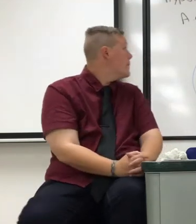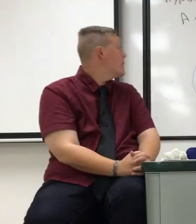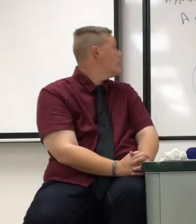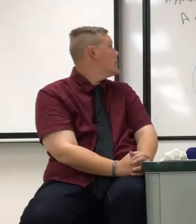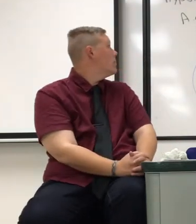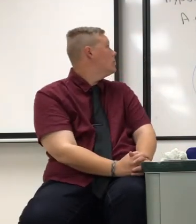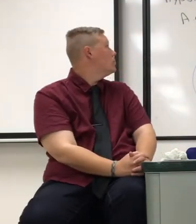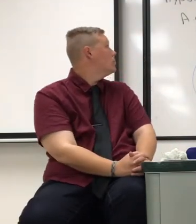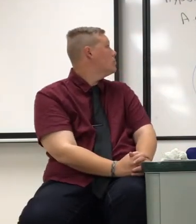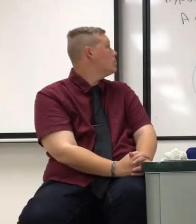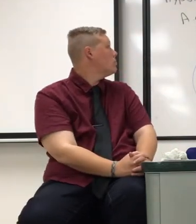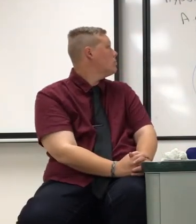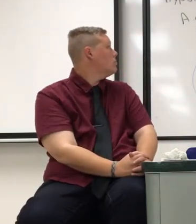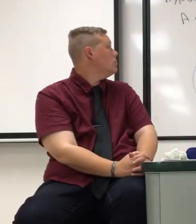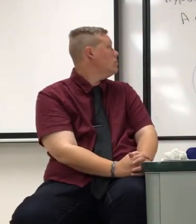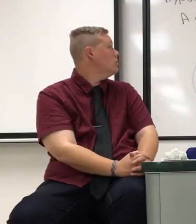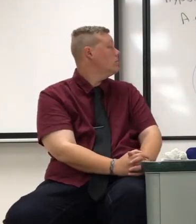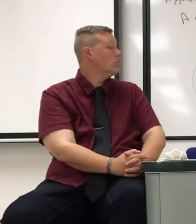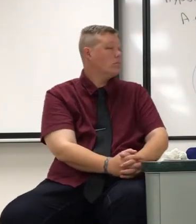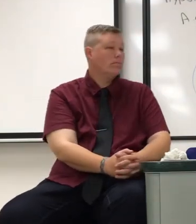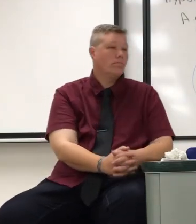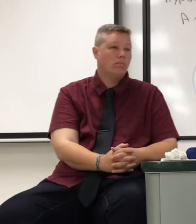bypasses systemic circulation.